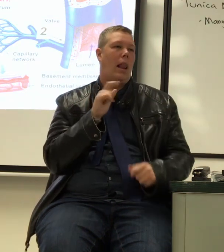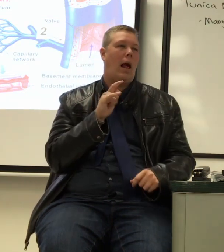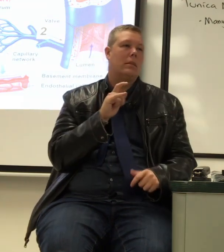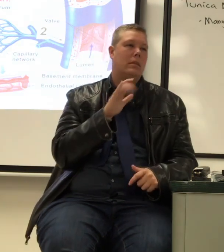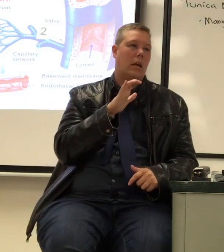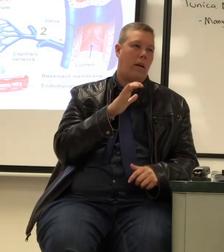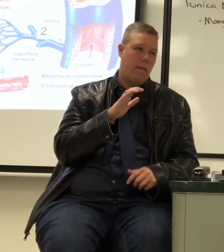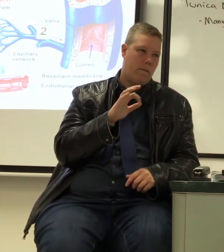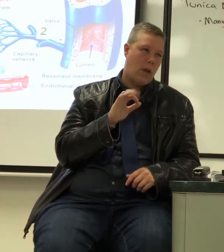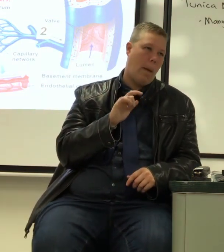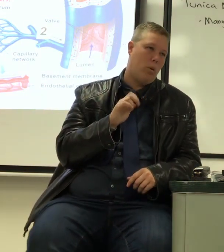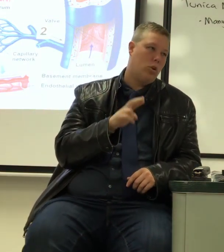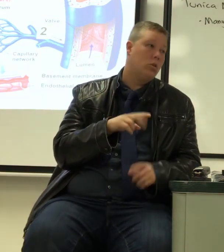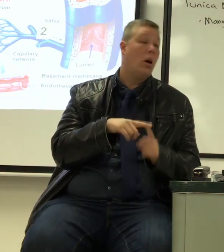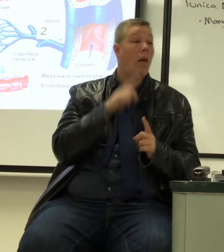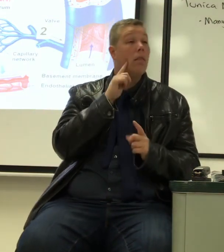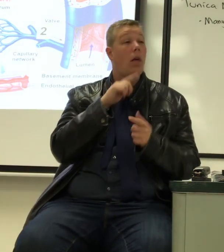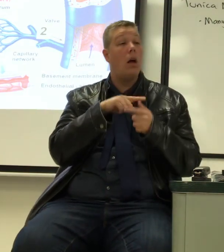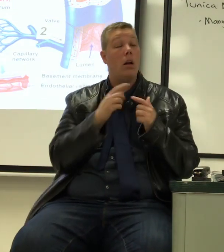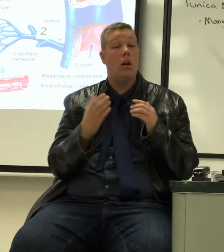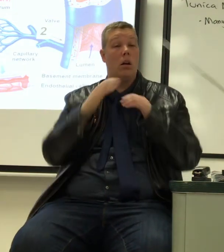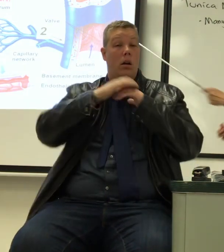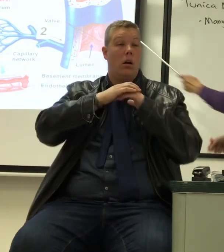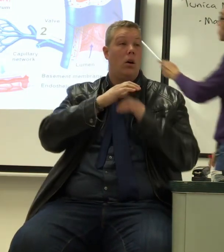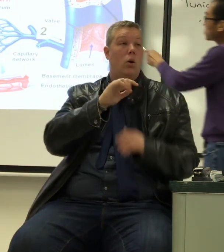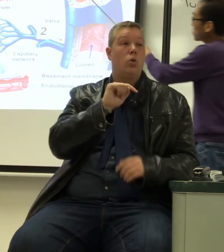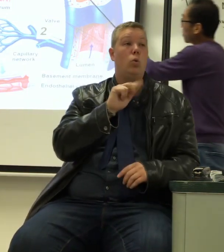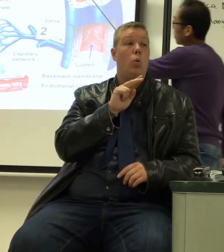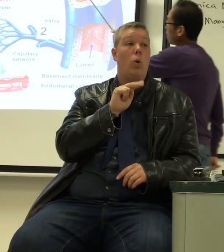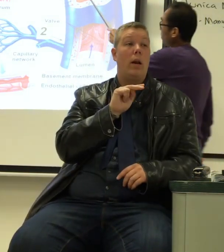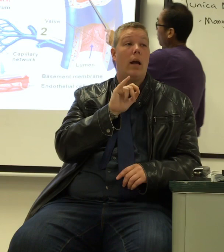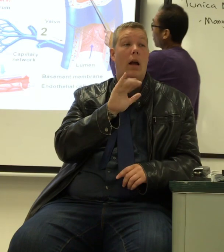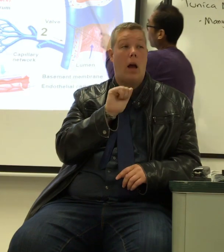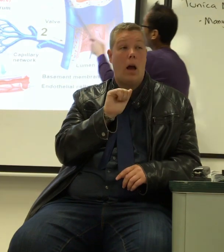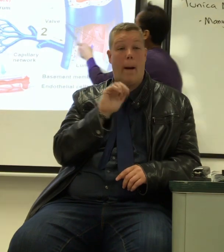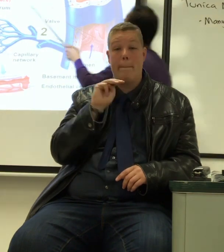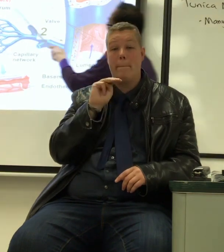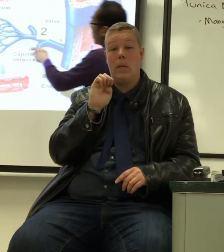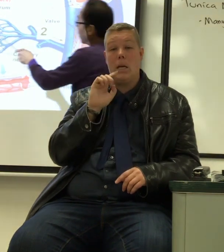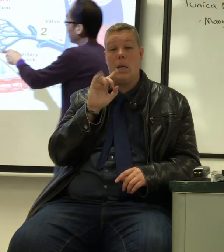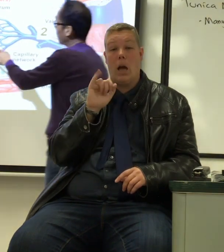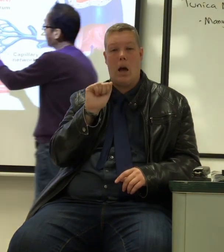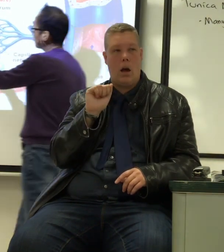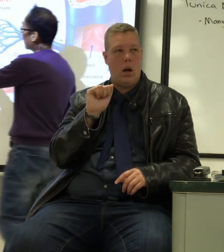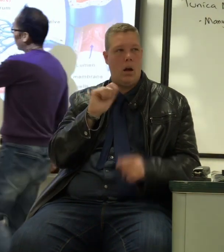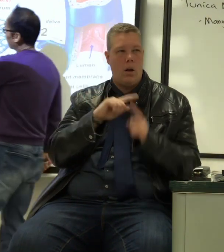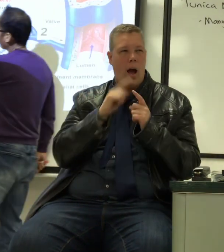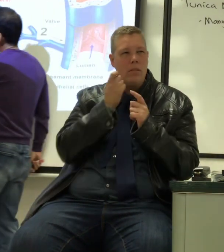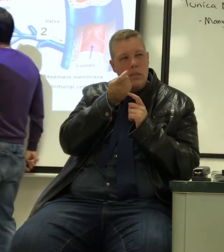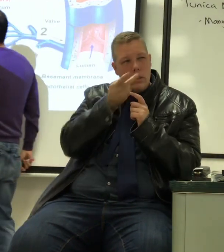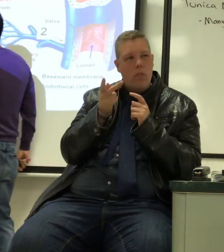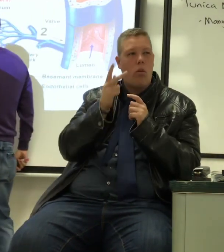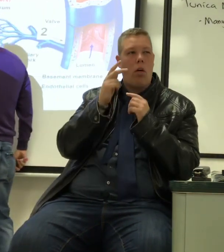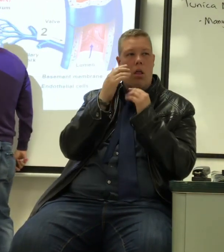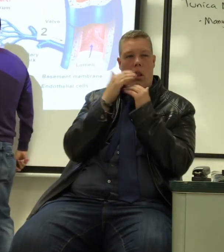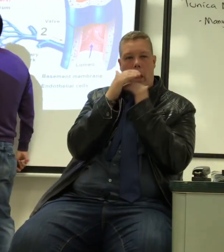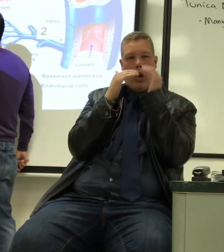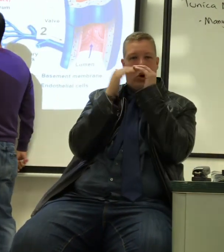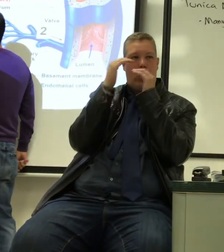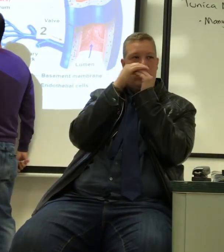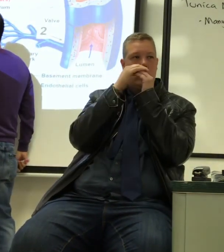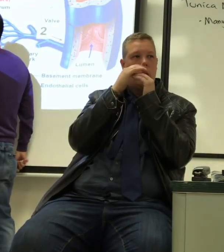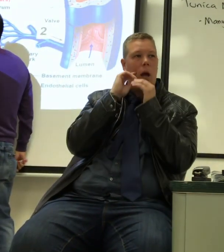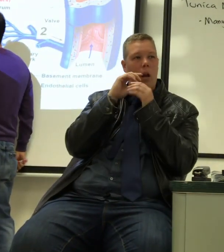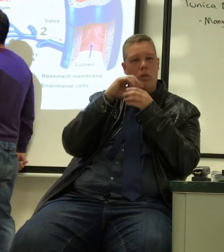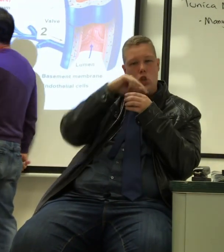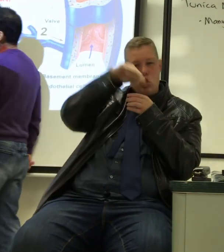Okay. Well, anyways, then tunica media. See how there's many layers there? And you can see how they're arranged in a circle.